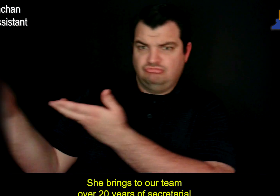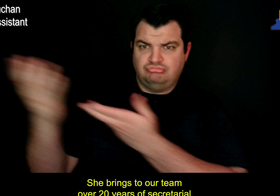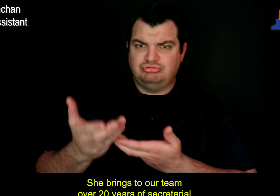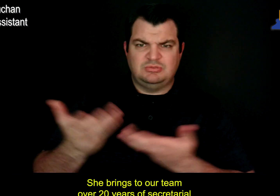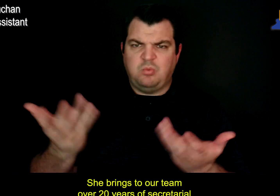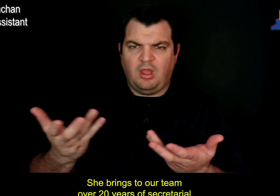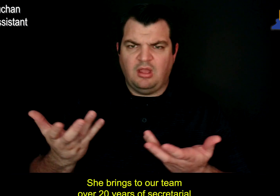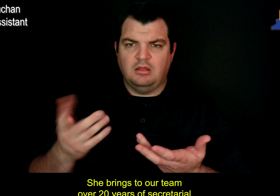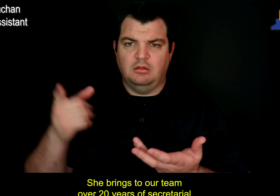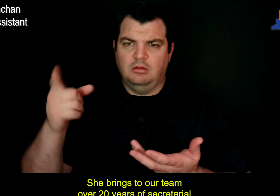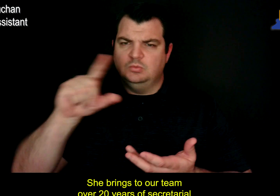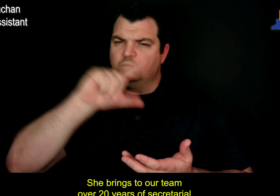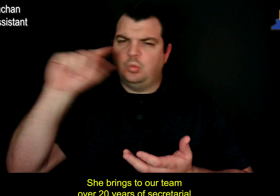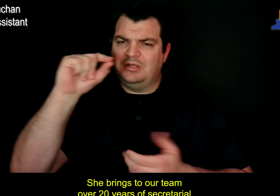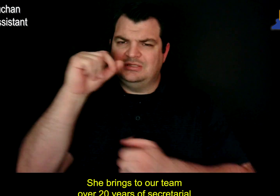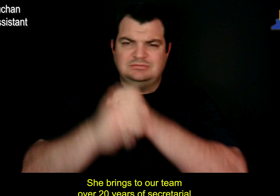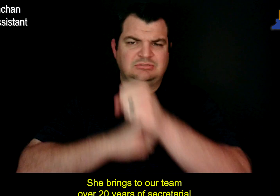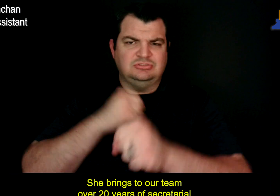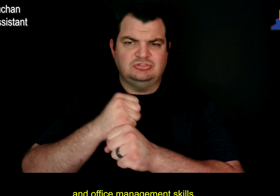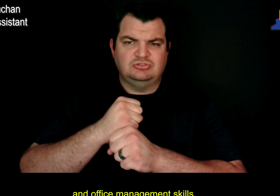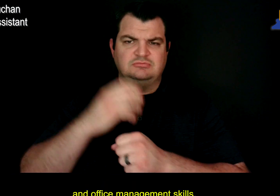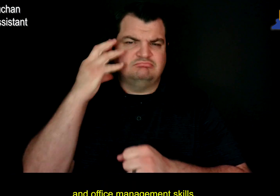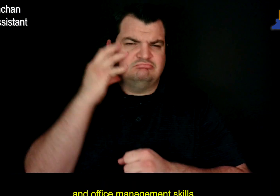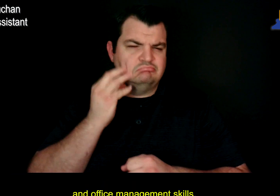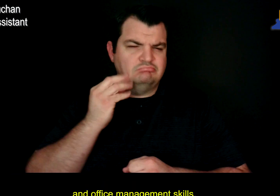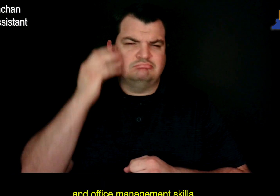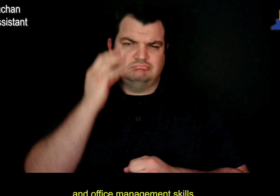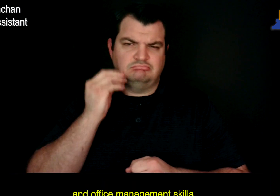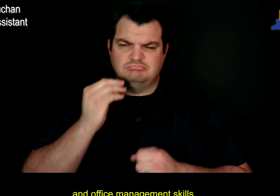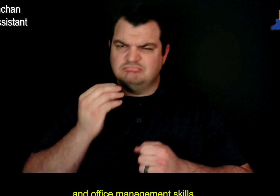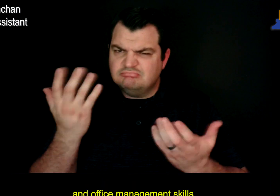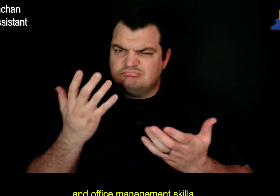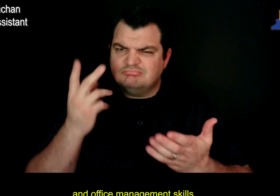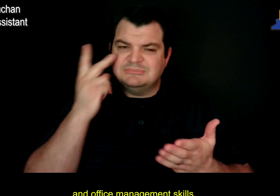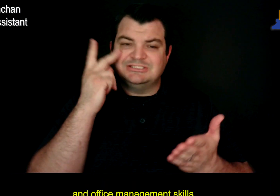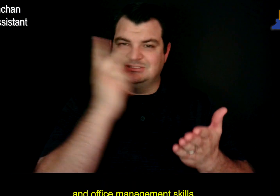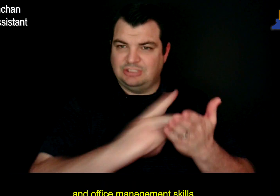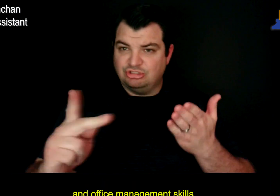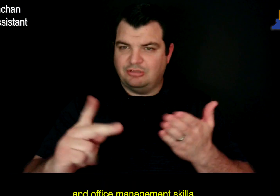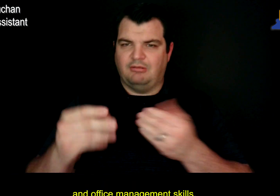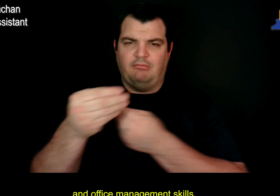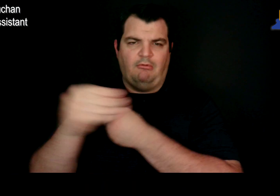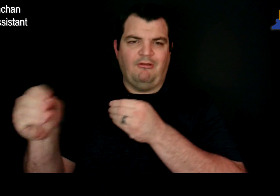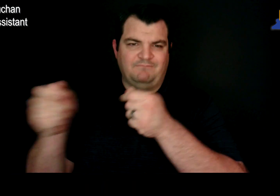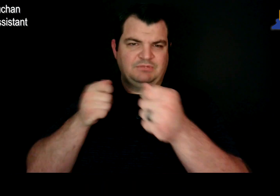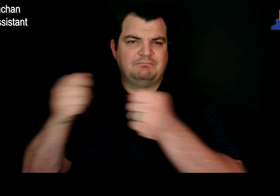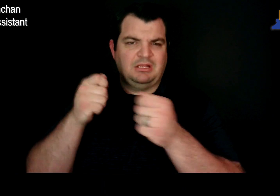She brings to our team over 20 years of secretarial and office management skills.